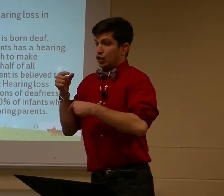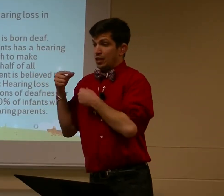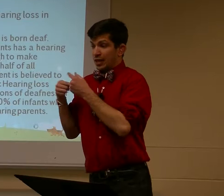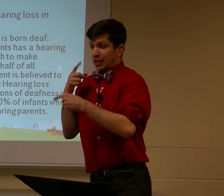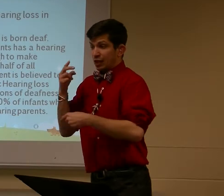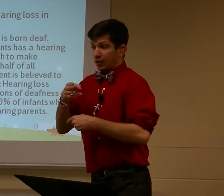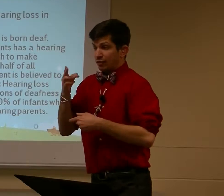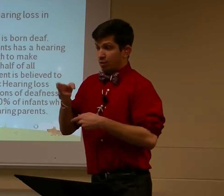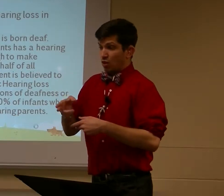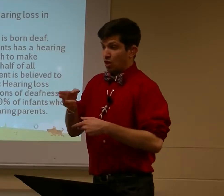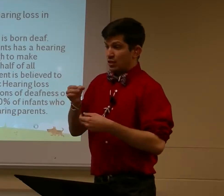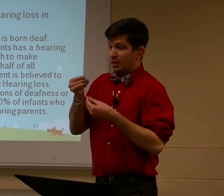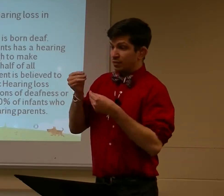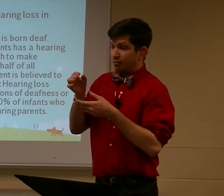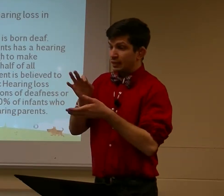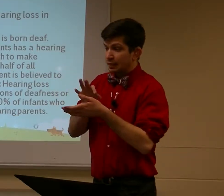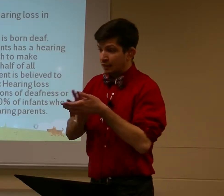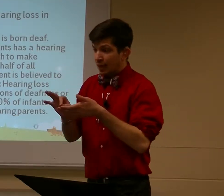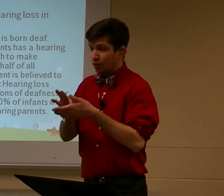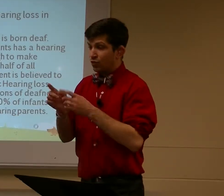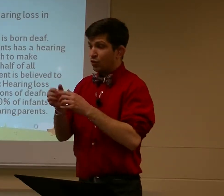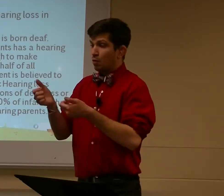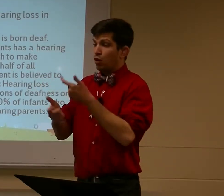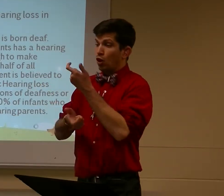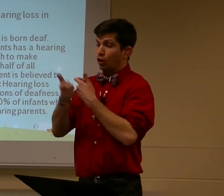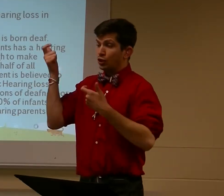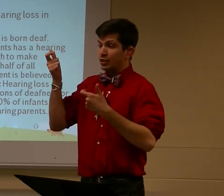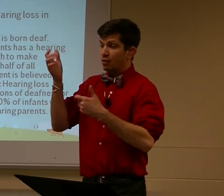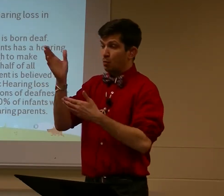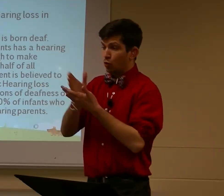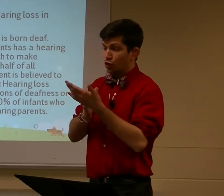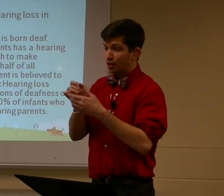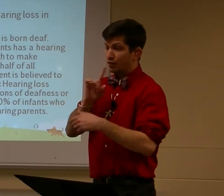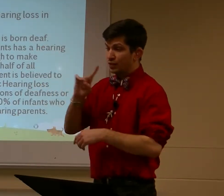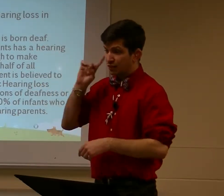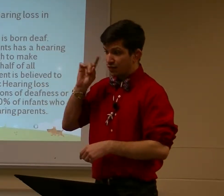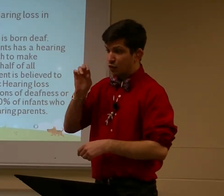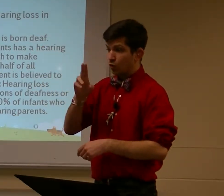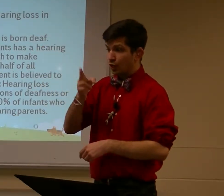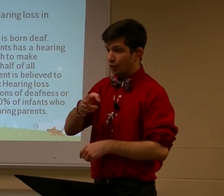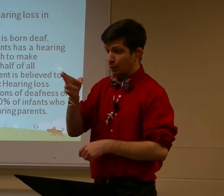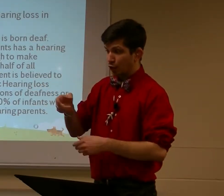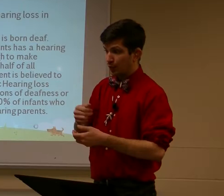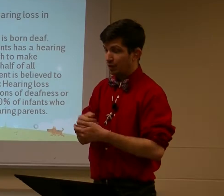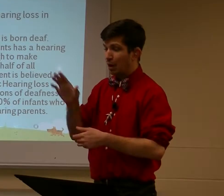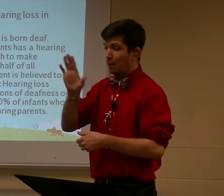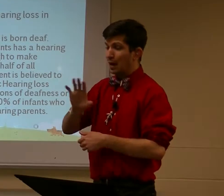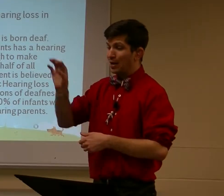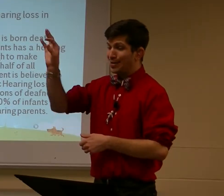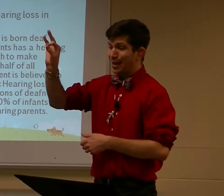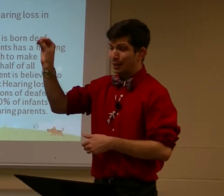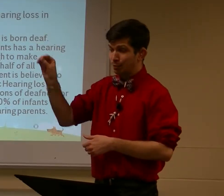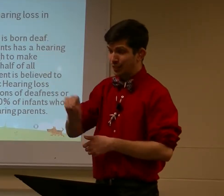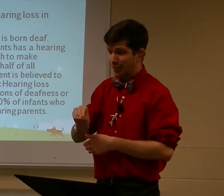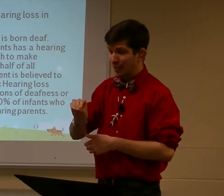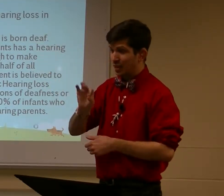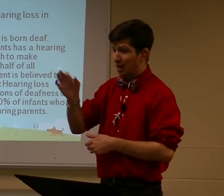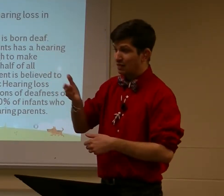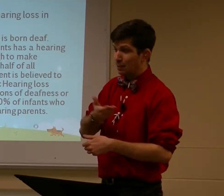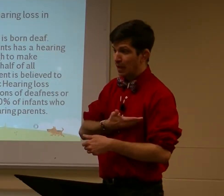Genetic hearing loss accounts for the largest portion of deafness or hearing impairment. About 90% of the babies